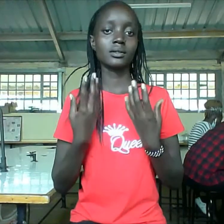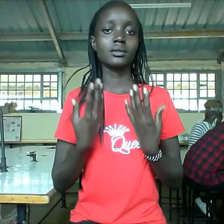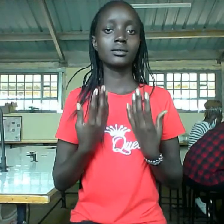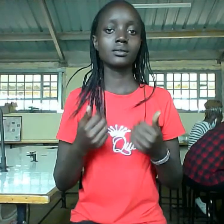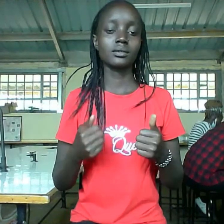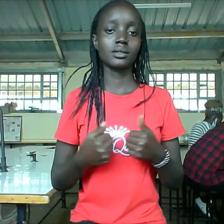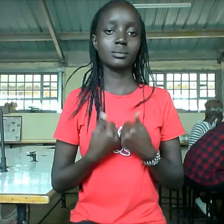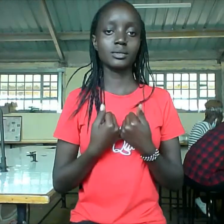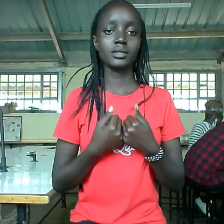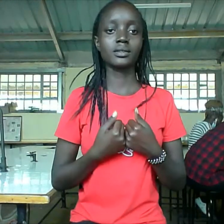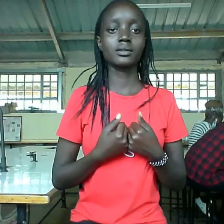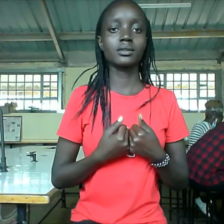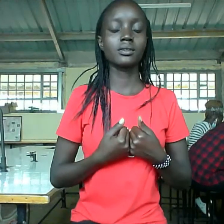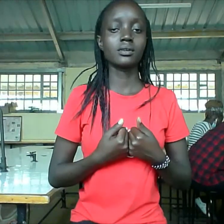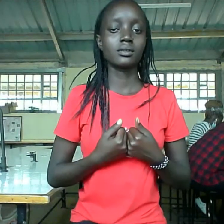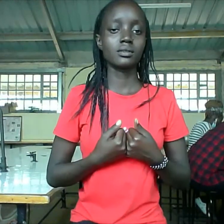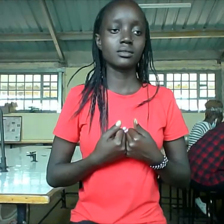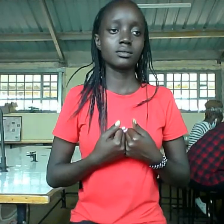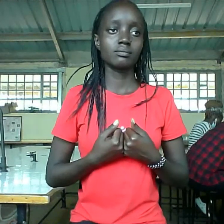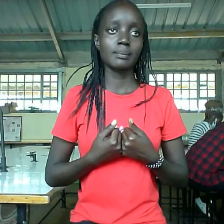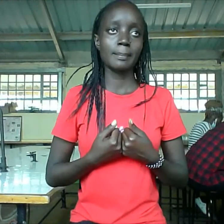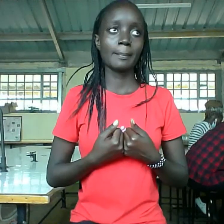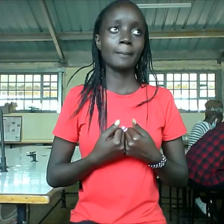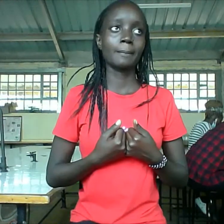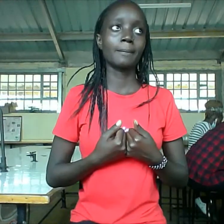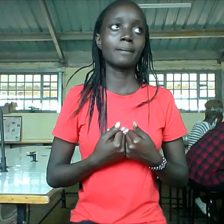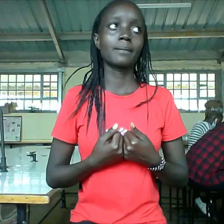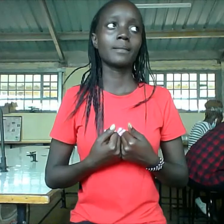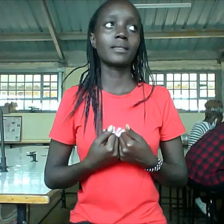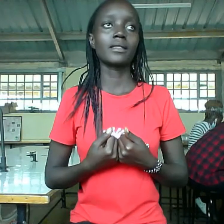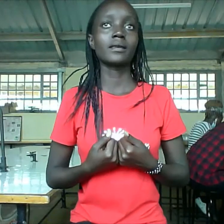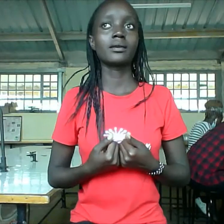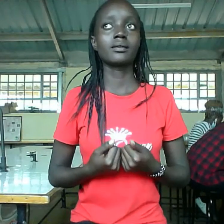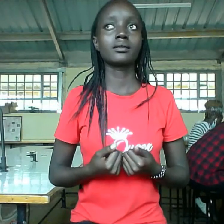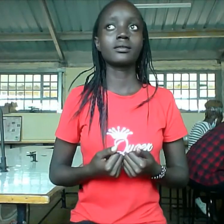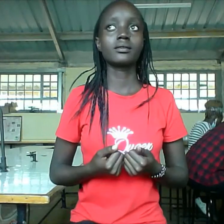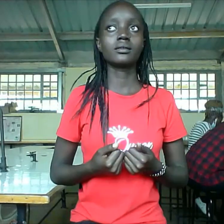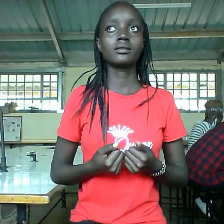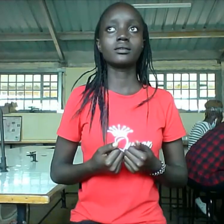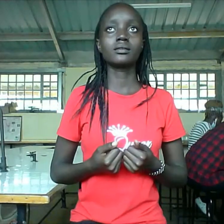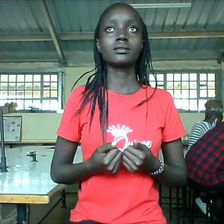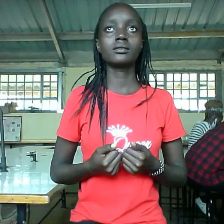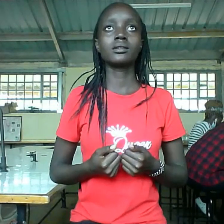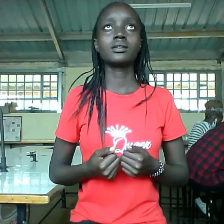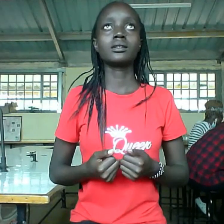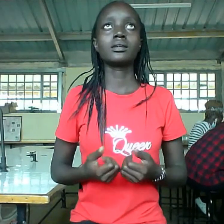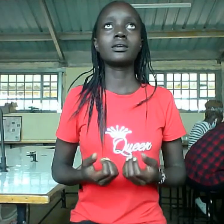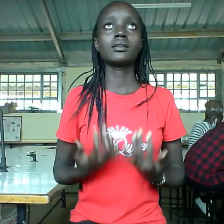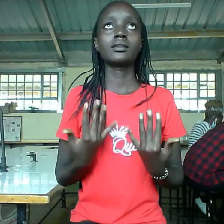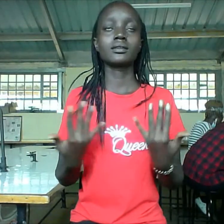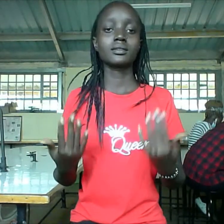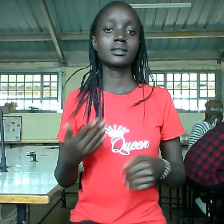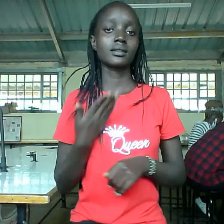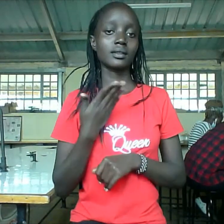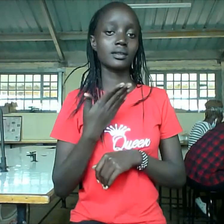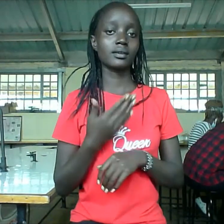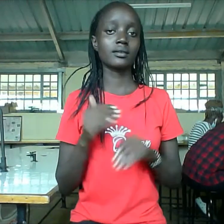Of course, things that happened on the farm were not all bed of roses. There were